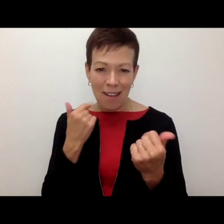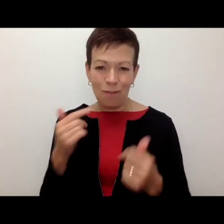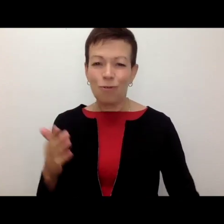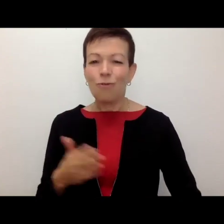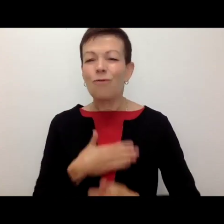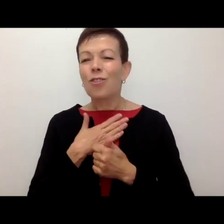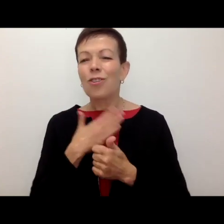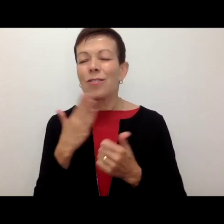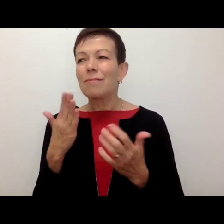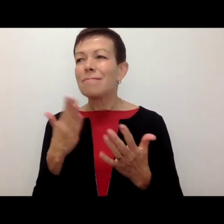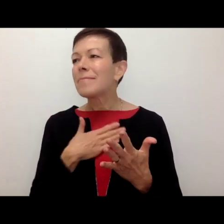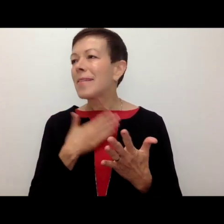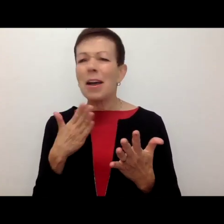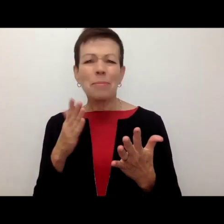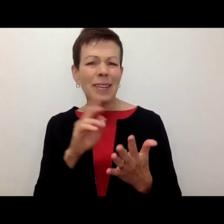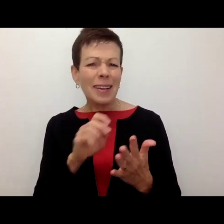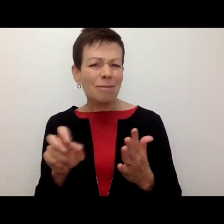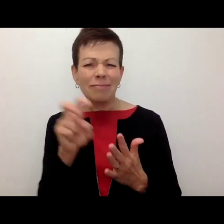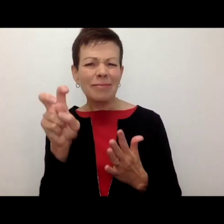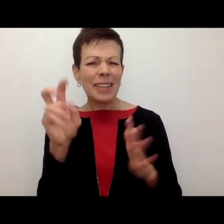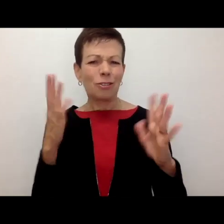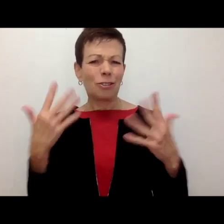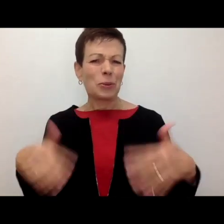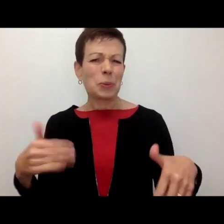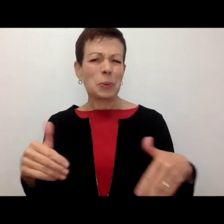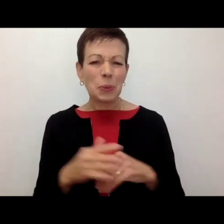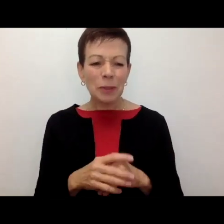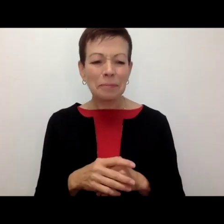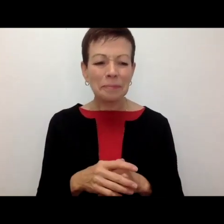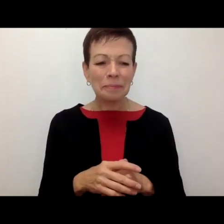laughter, and I think full of happy adventures.